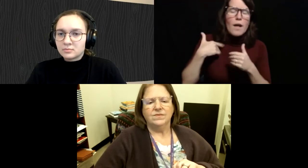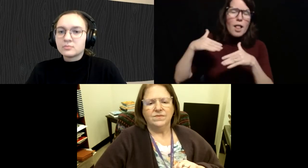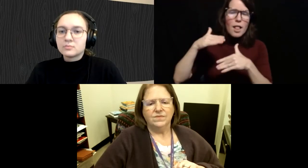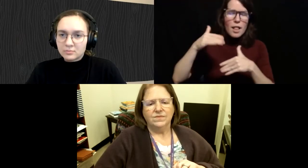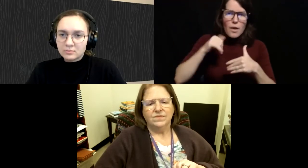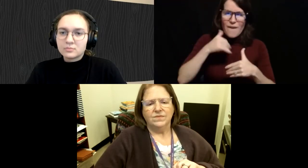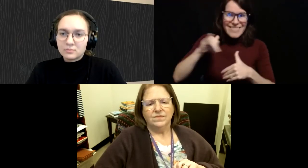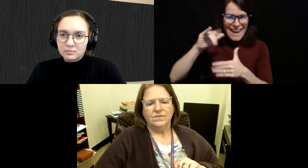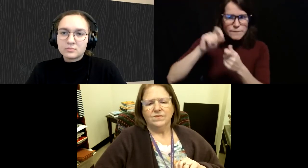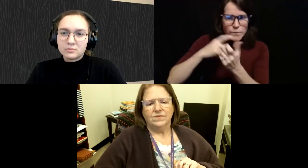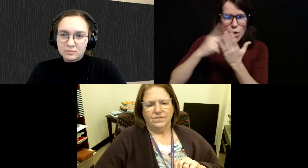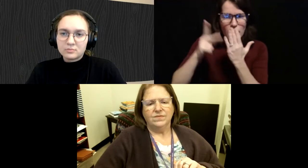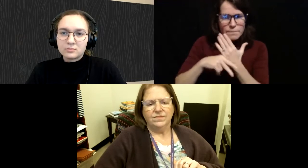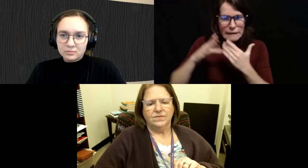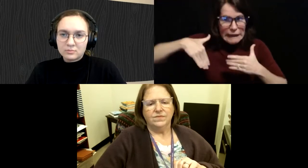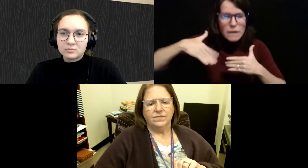an option for their schooling on the computer.